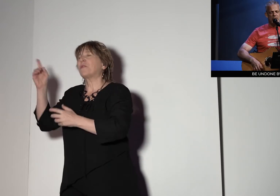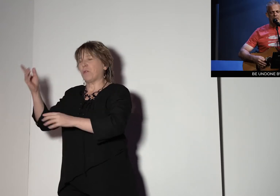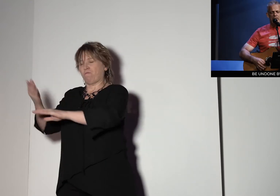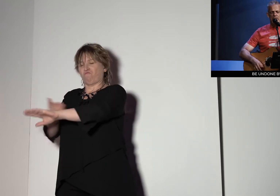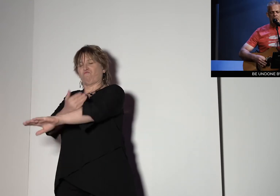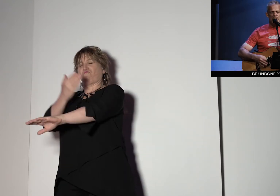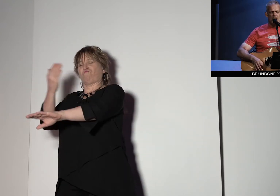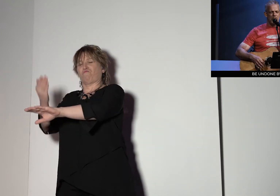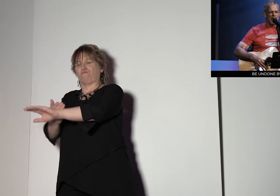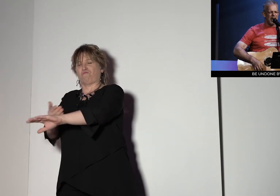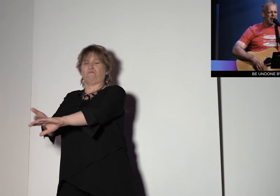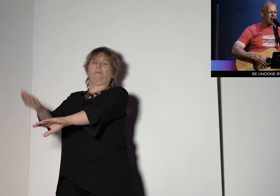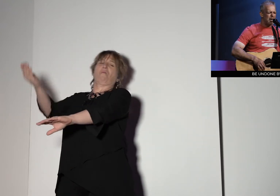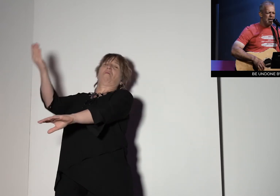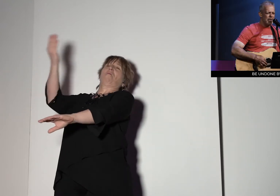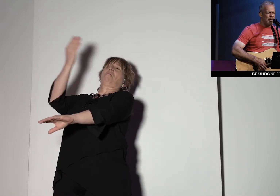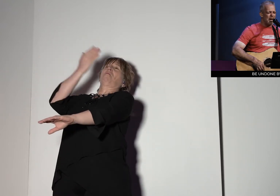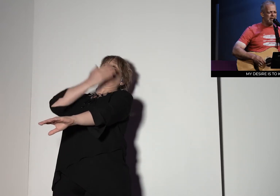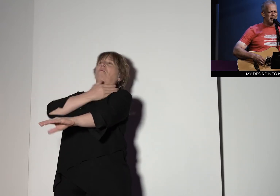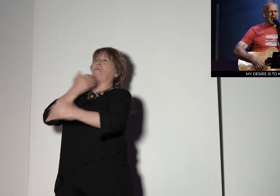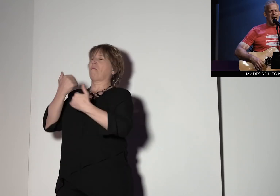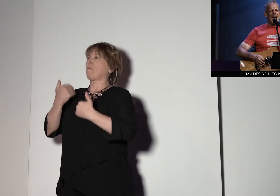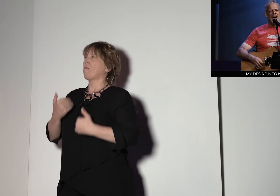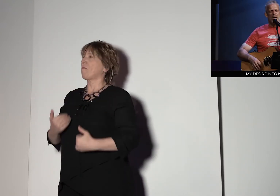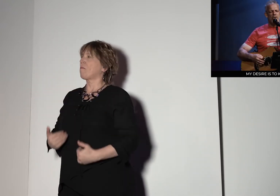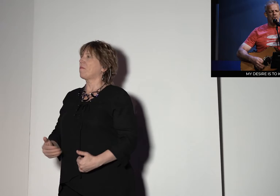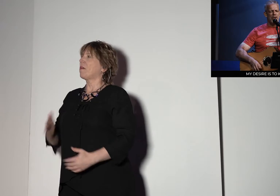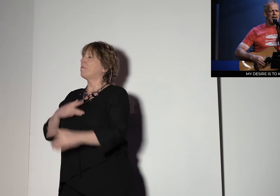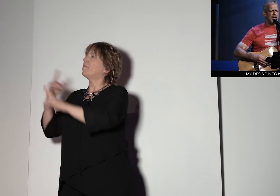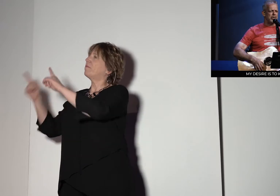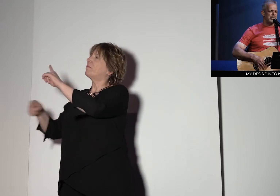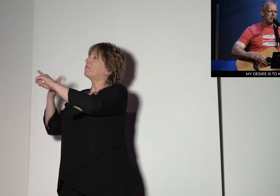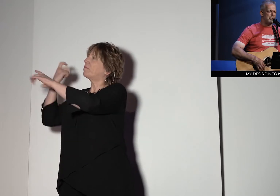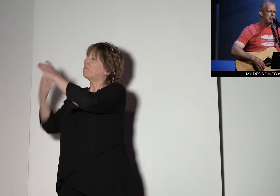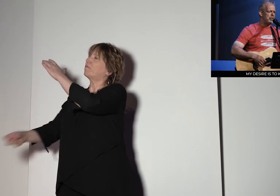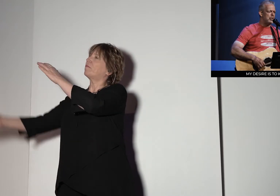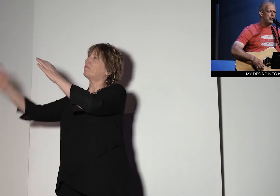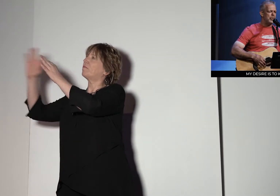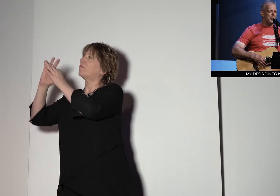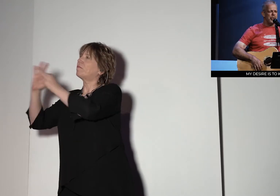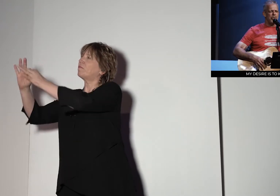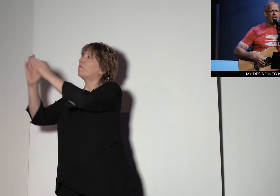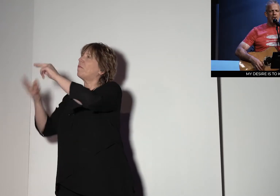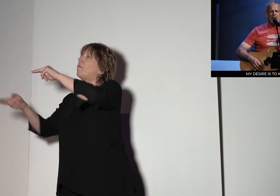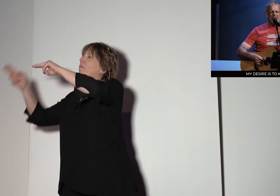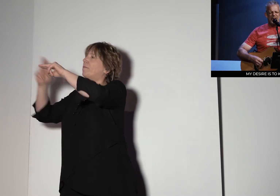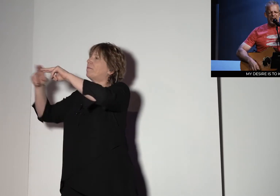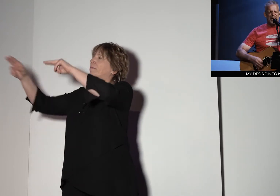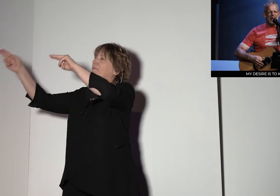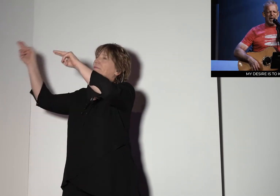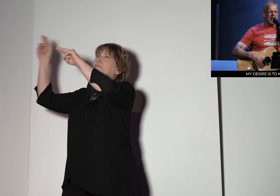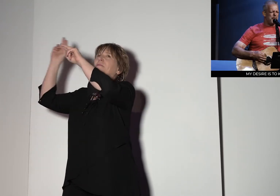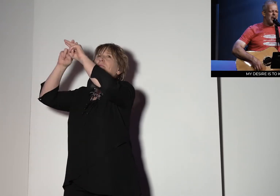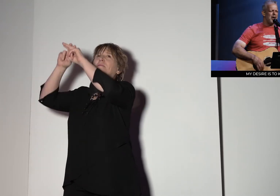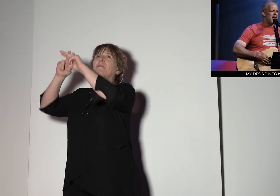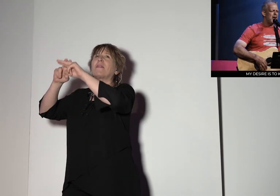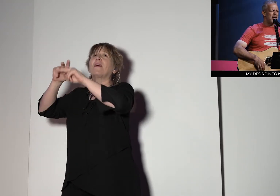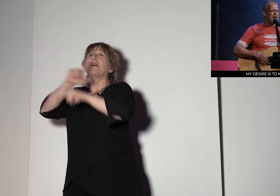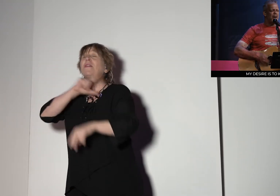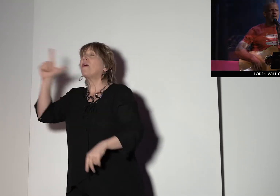by who you are. My desire is to know you